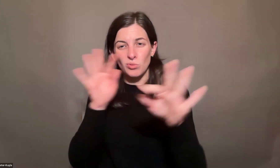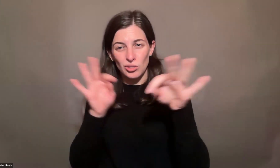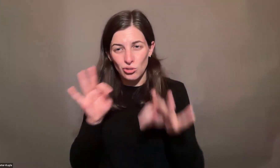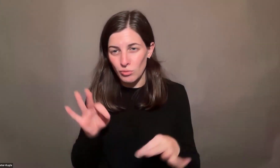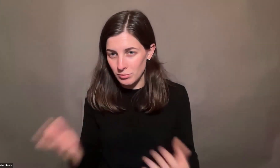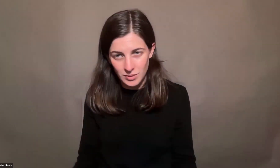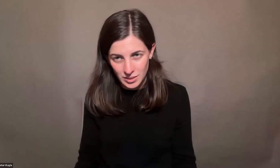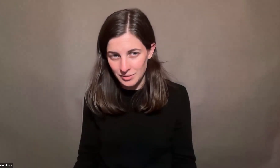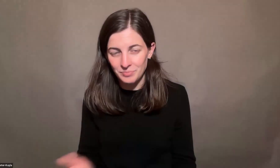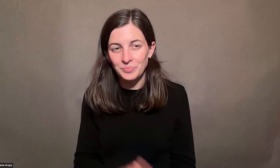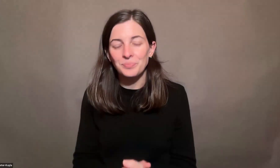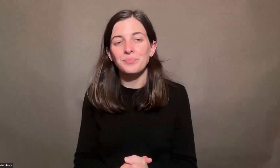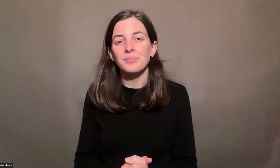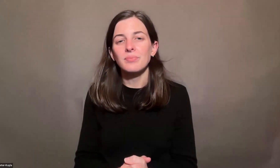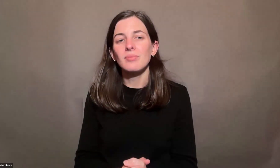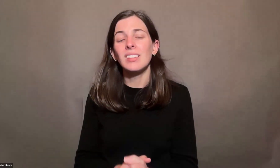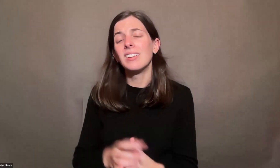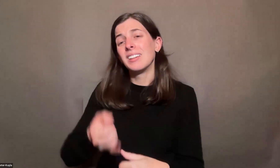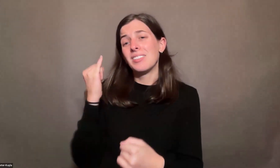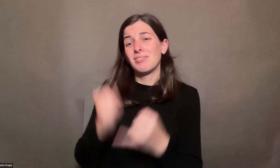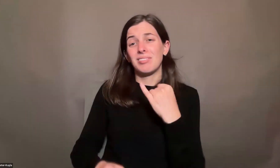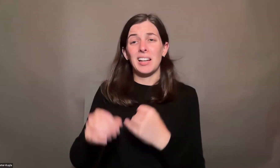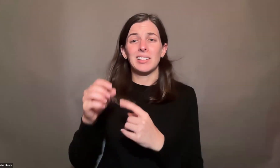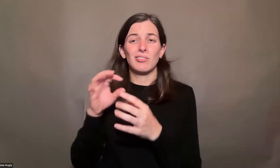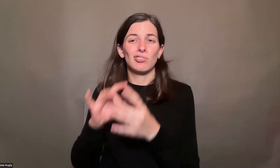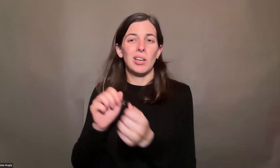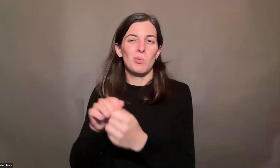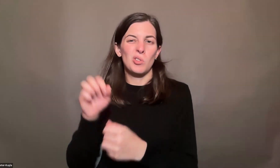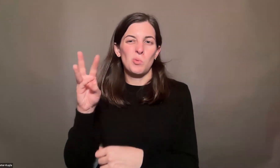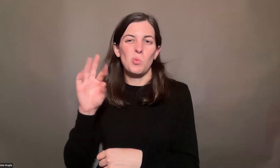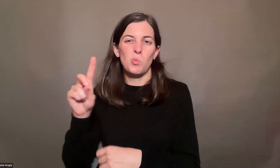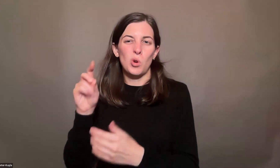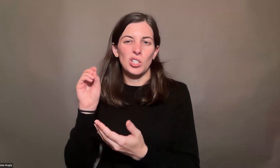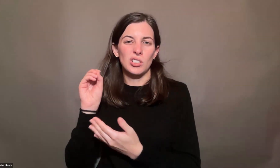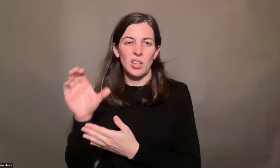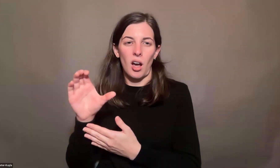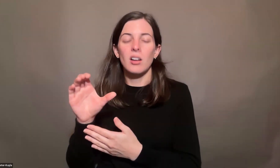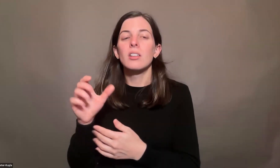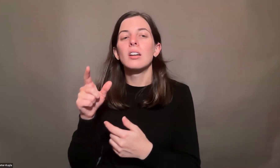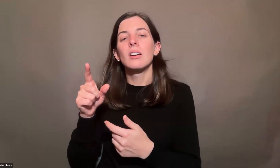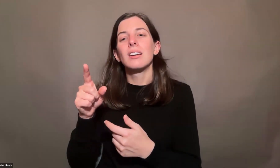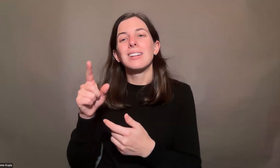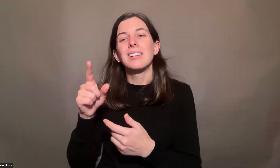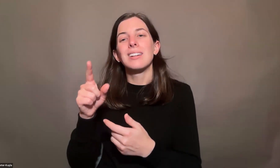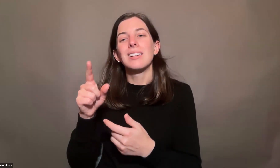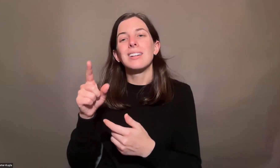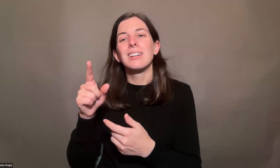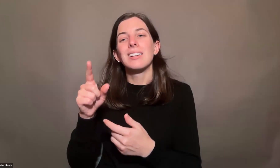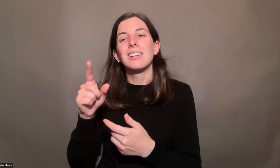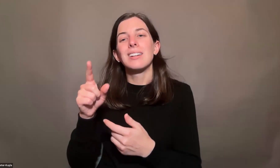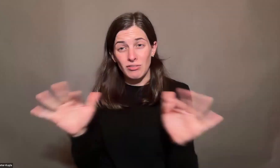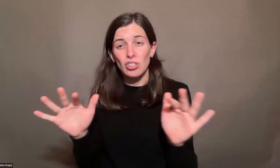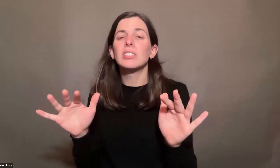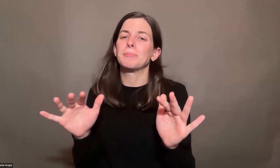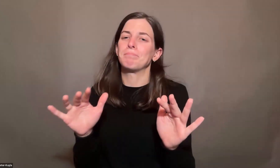And finally, on Word documents, just don't forget that designing for neurodiversity is often overlooked. I've got a dog image on this slide of a